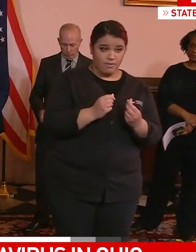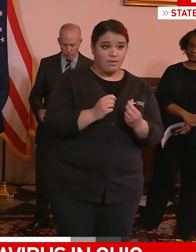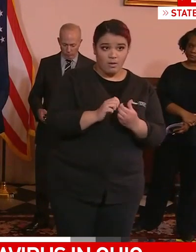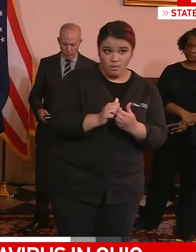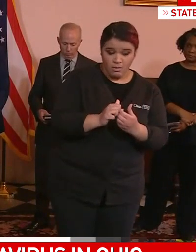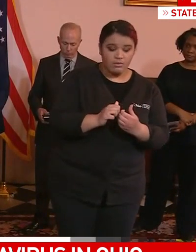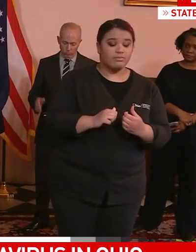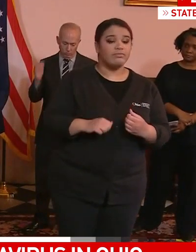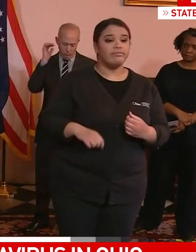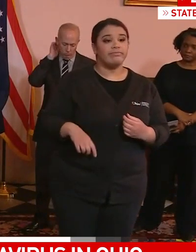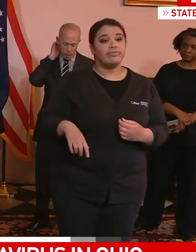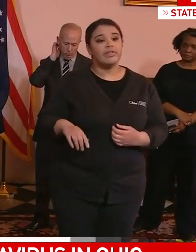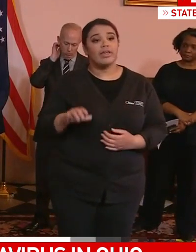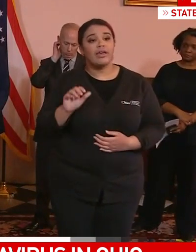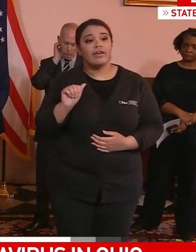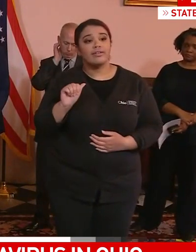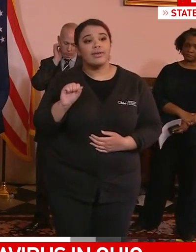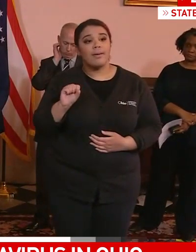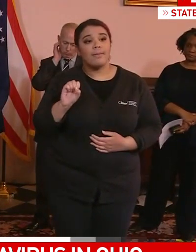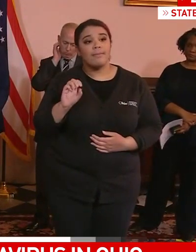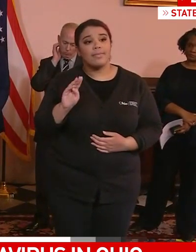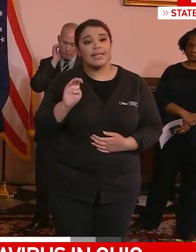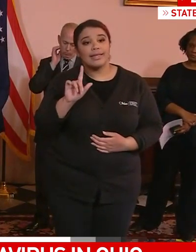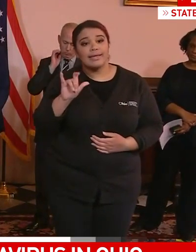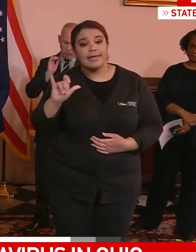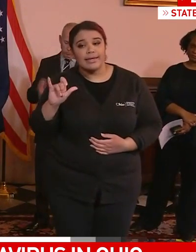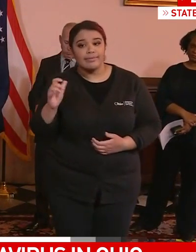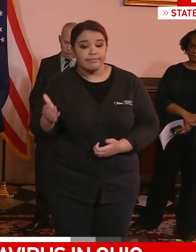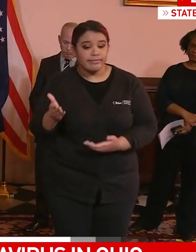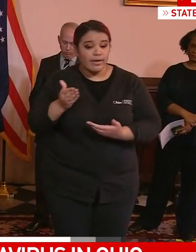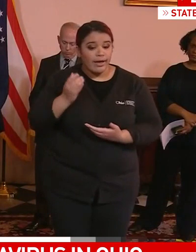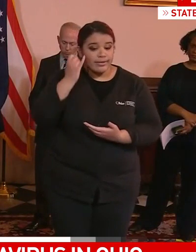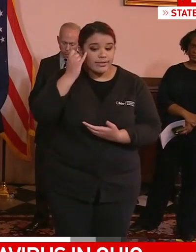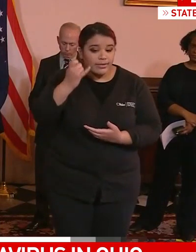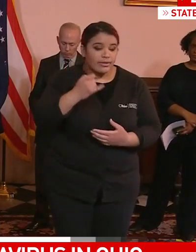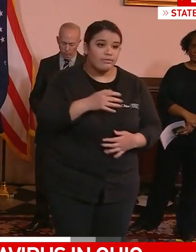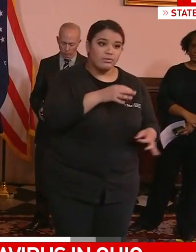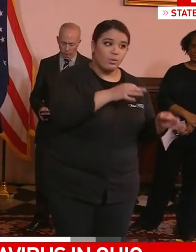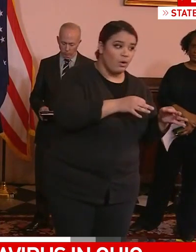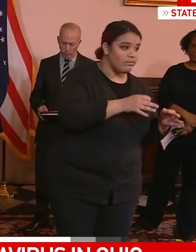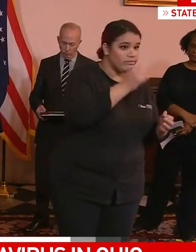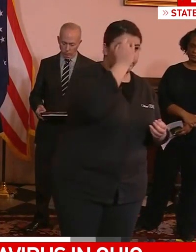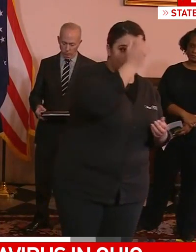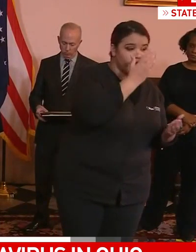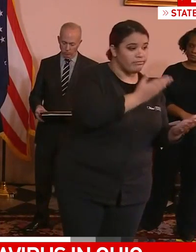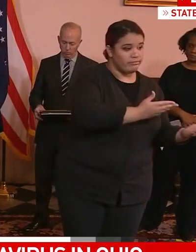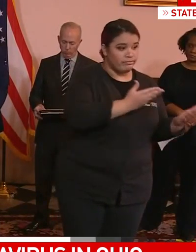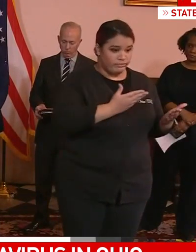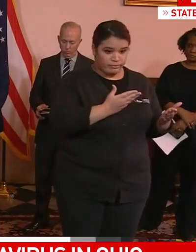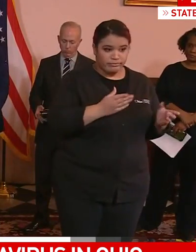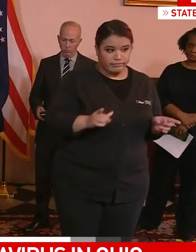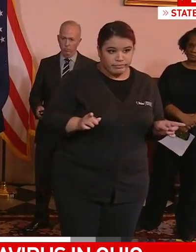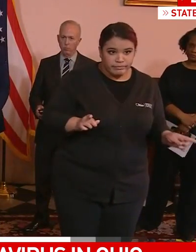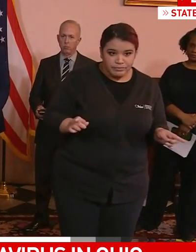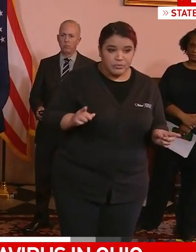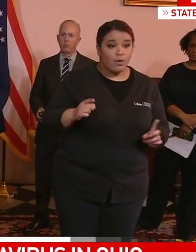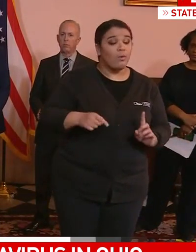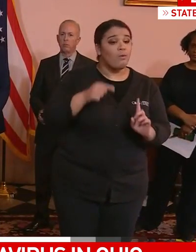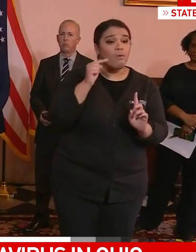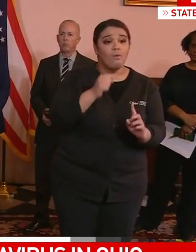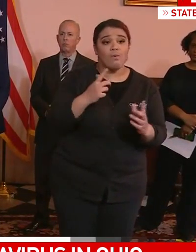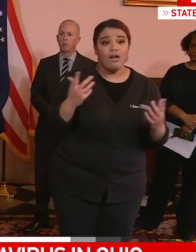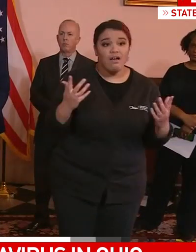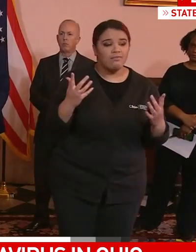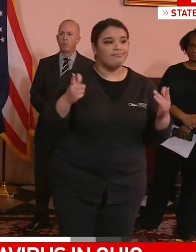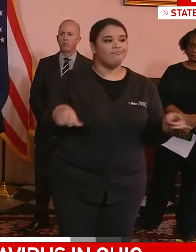the courts. Again, our goal must be that people have ample opportunity to vote, that they have plenty of time to